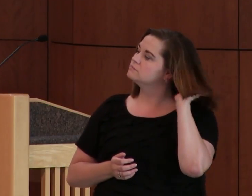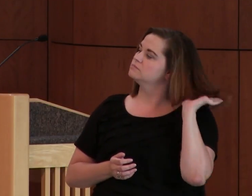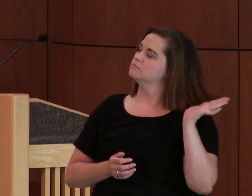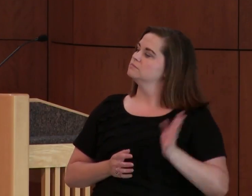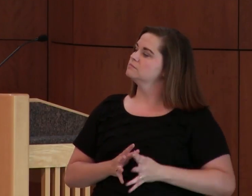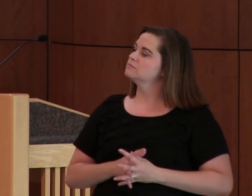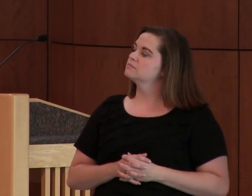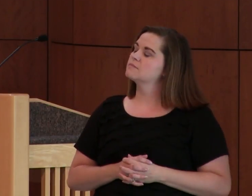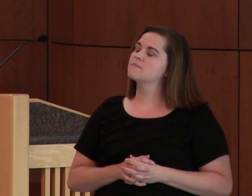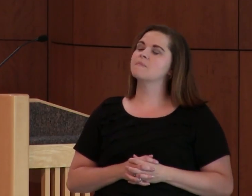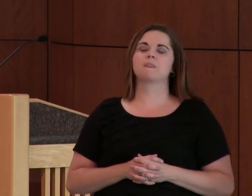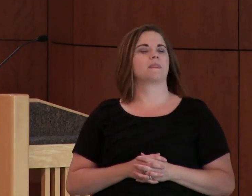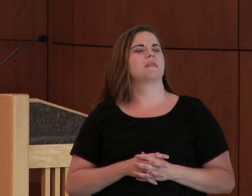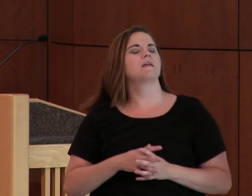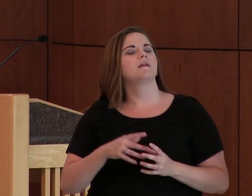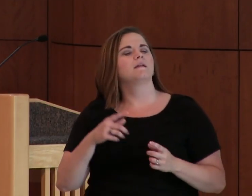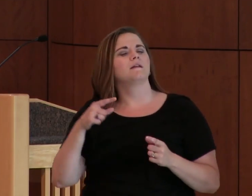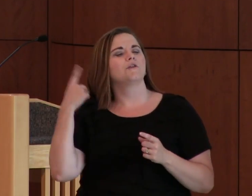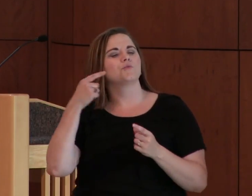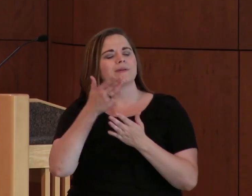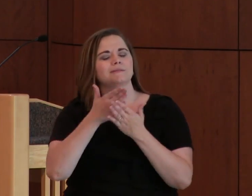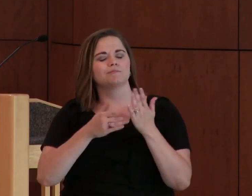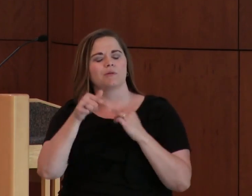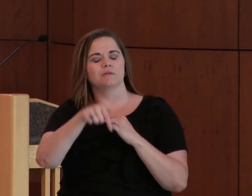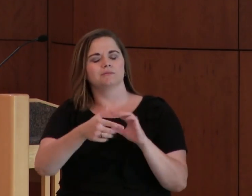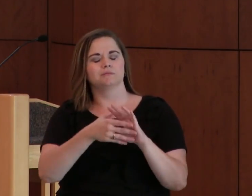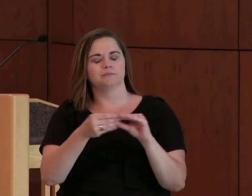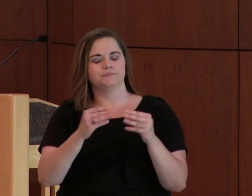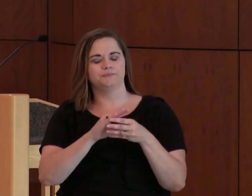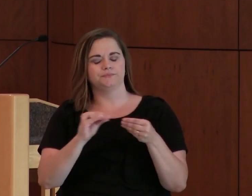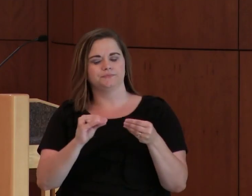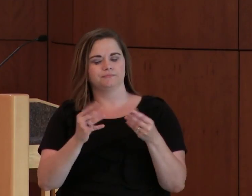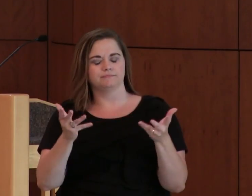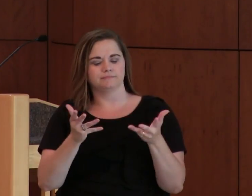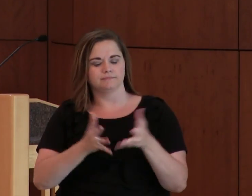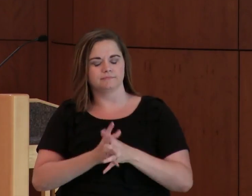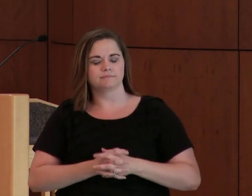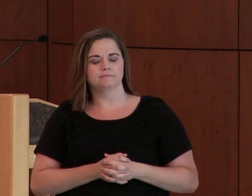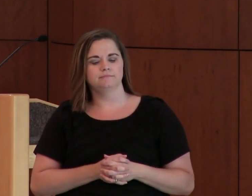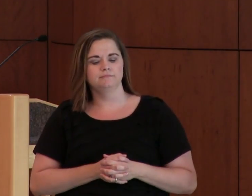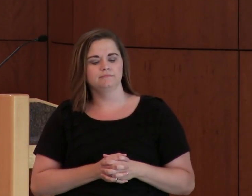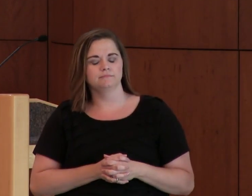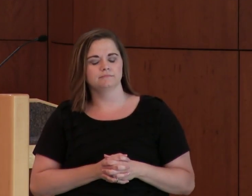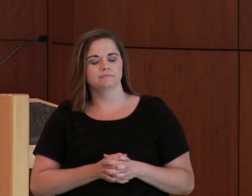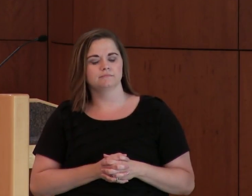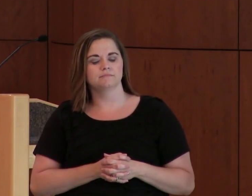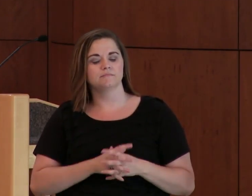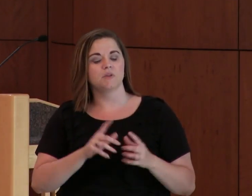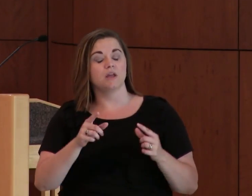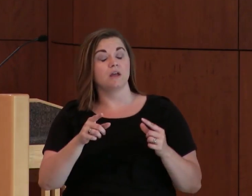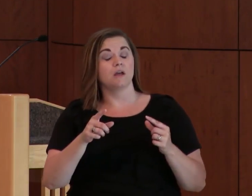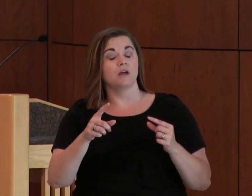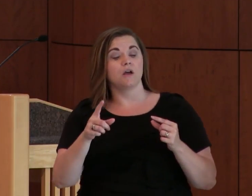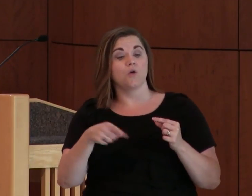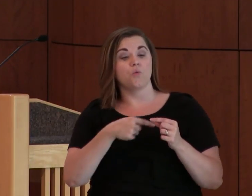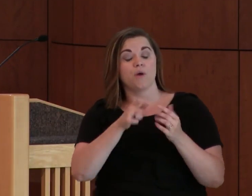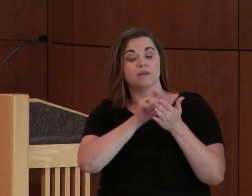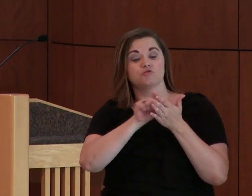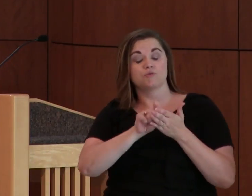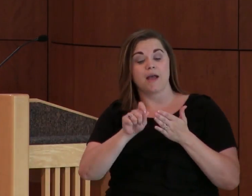Because I think the craziest part in this whole story is that when these scribes and Pharisees come to Jesus, this is